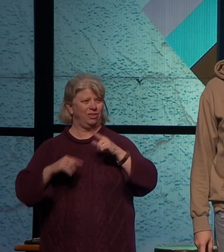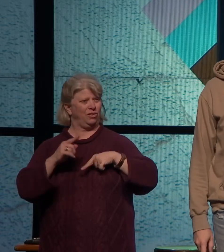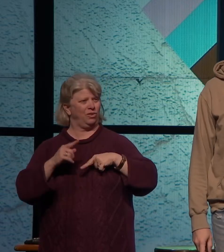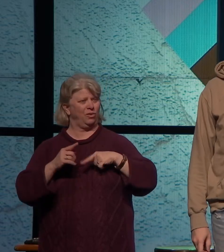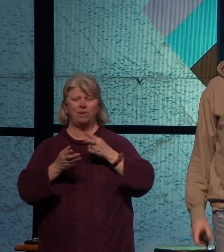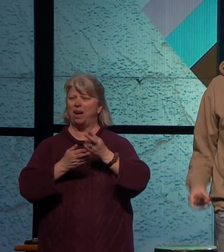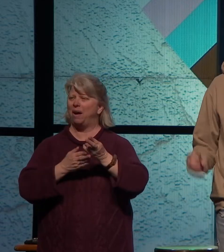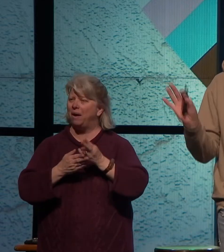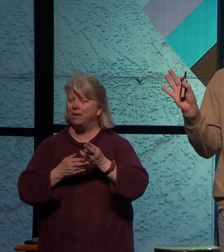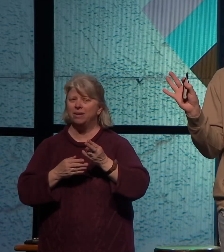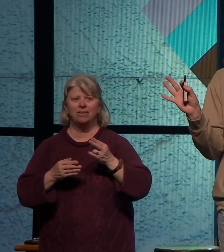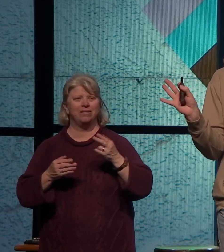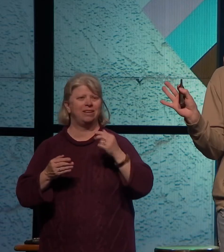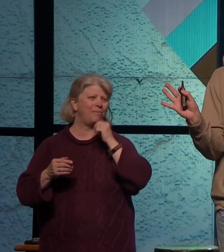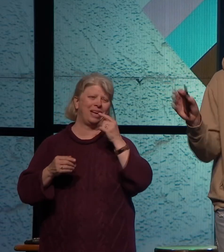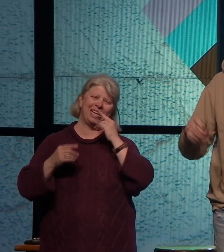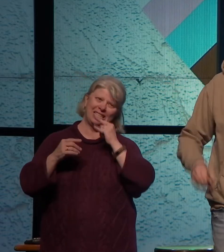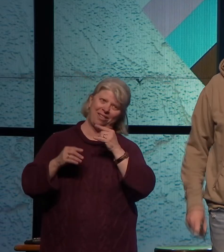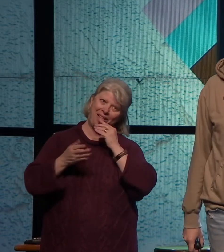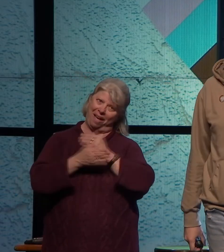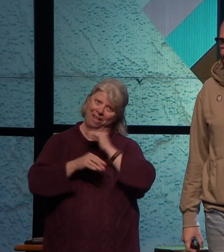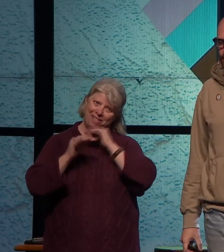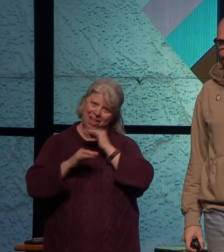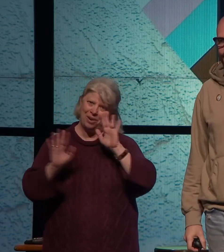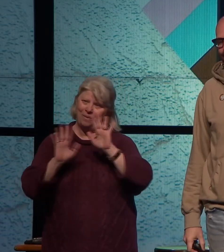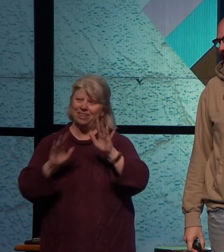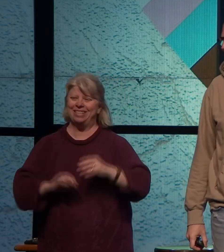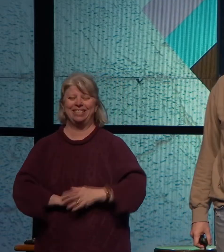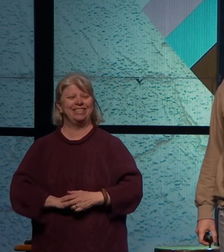be honest, or that, not that my kids ever lied, they're perfect.